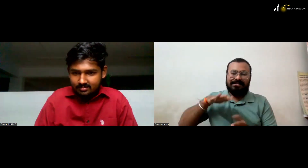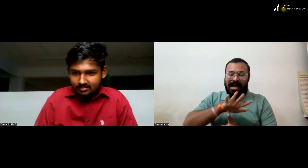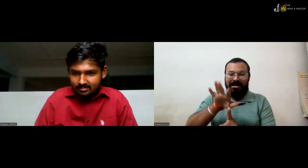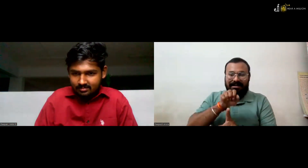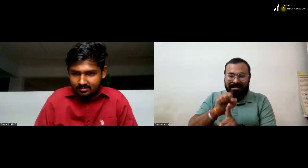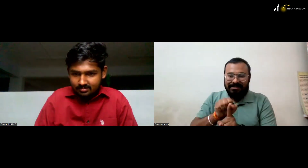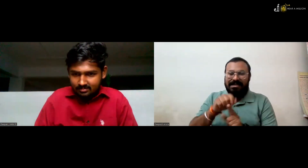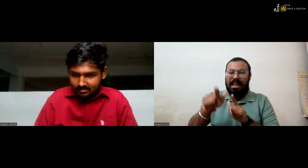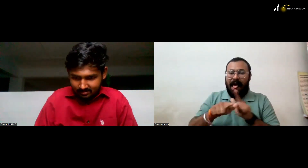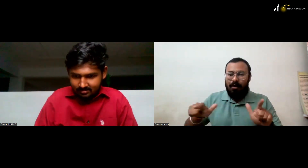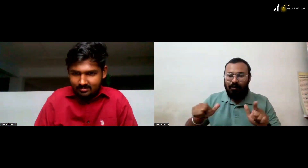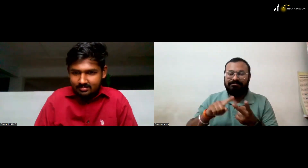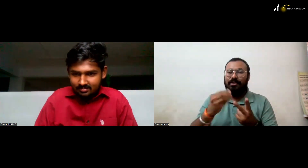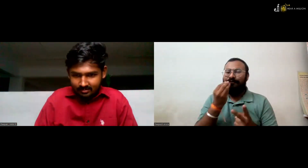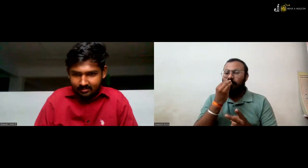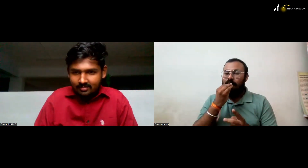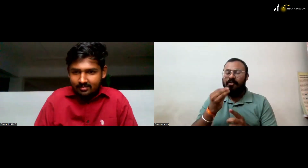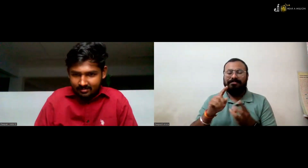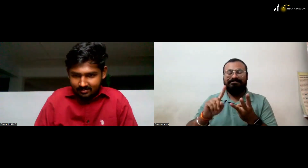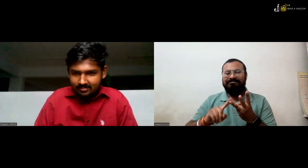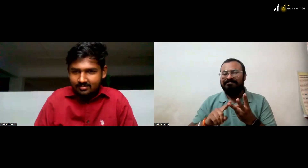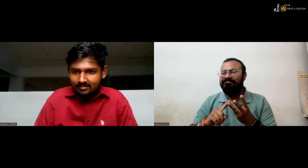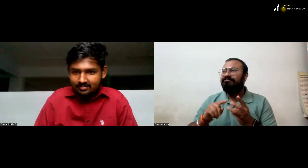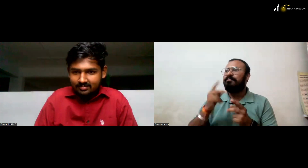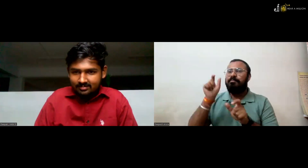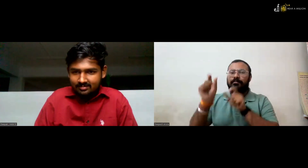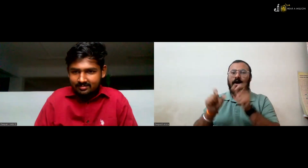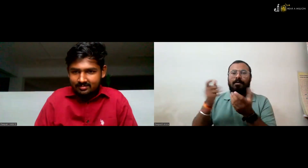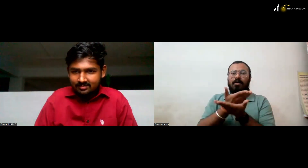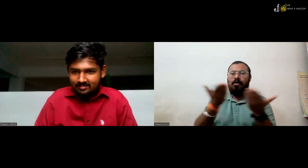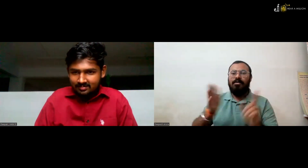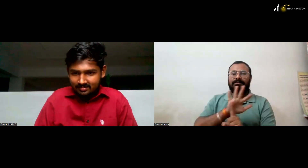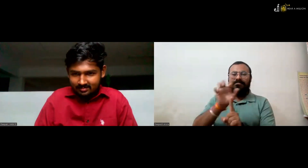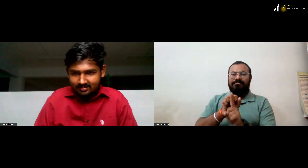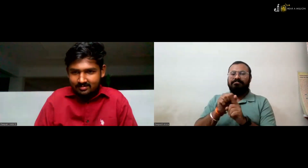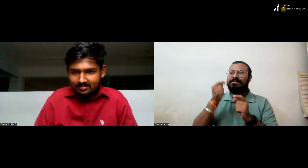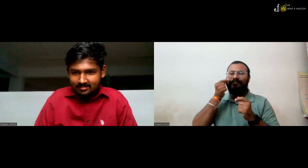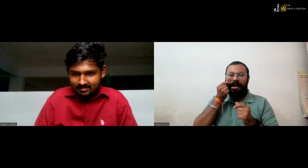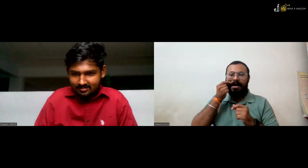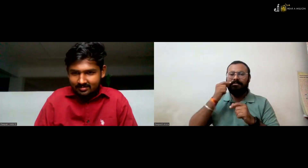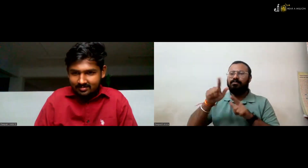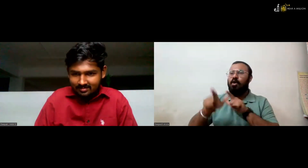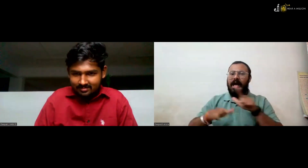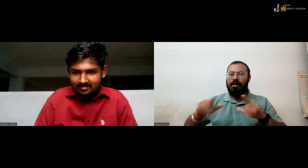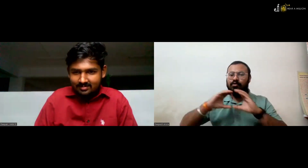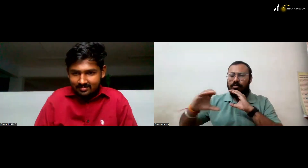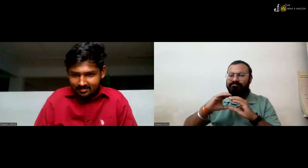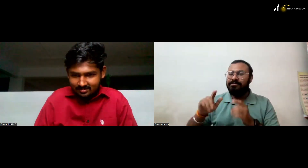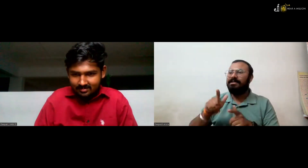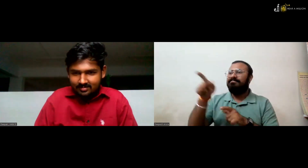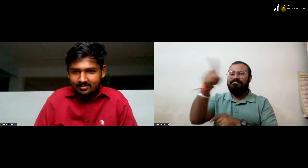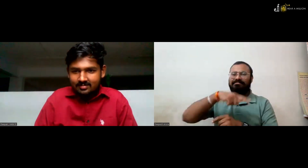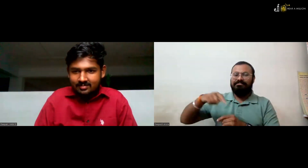what inspired me in the Rajasthan, or the food culture, or the diversity which we see, in the